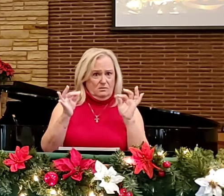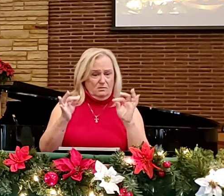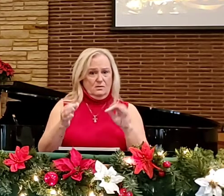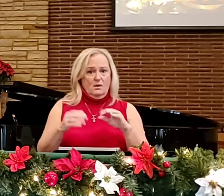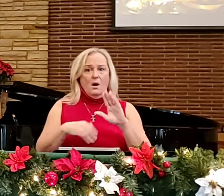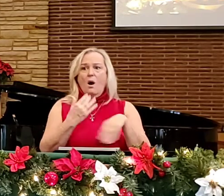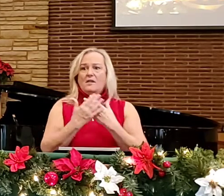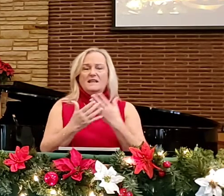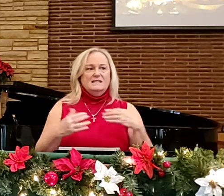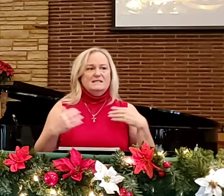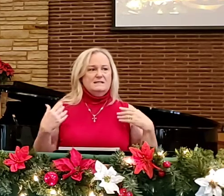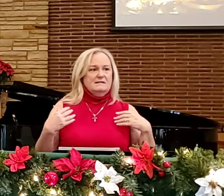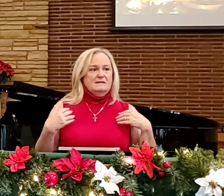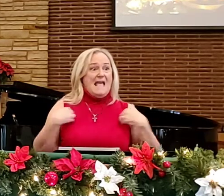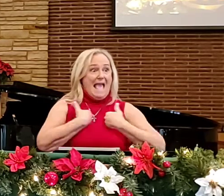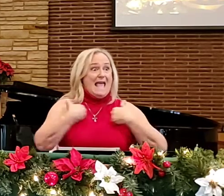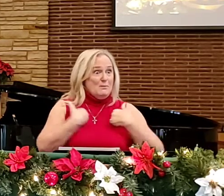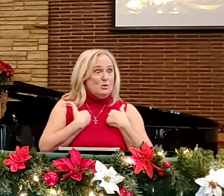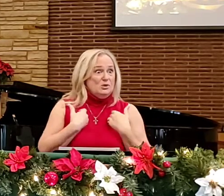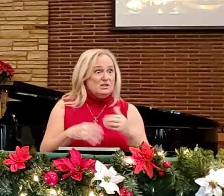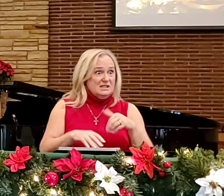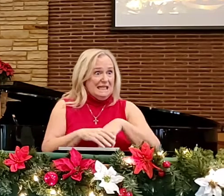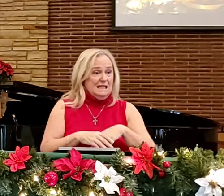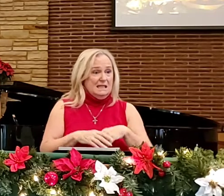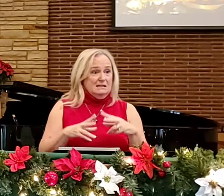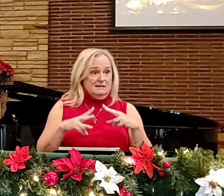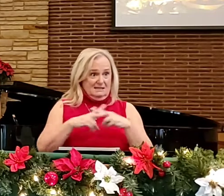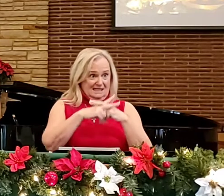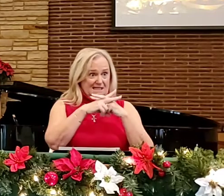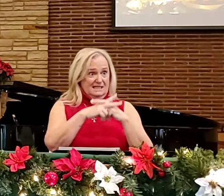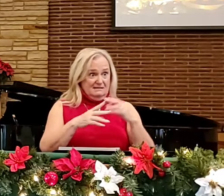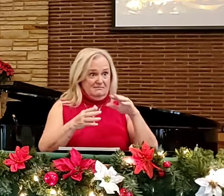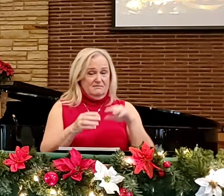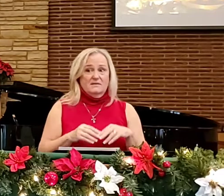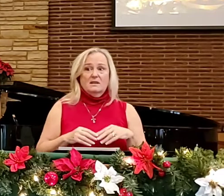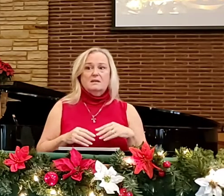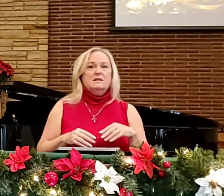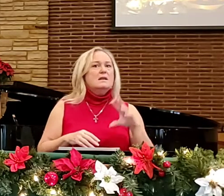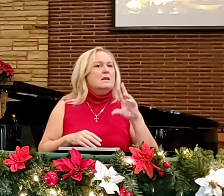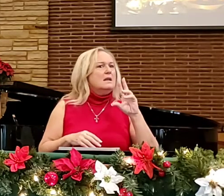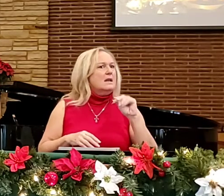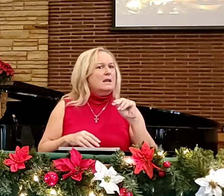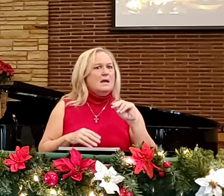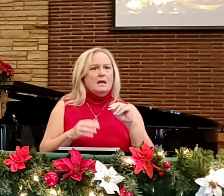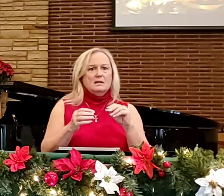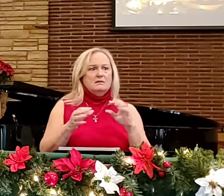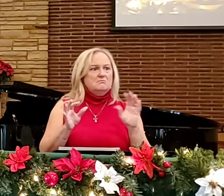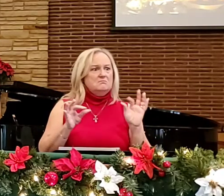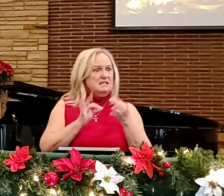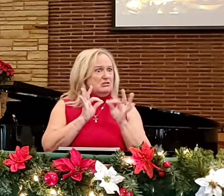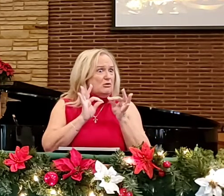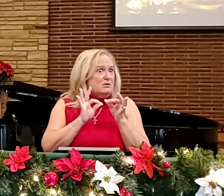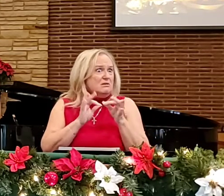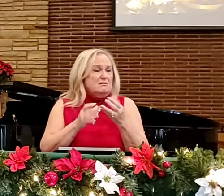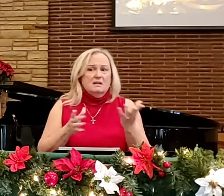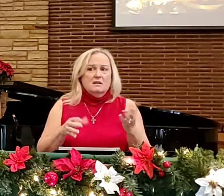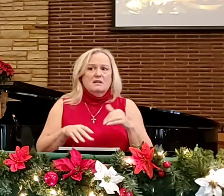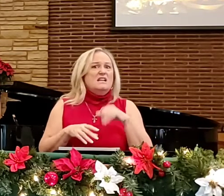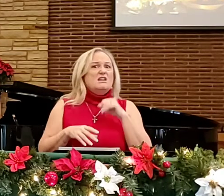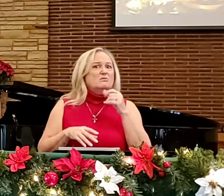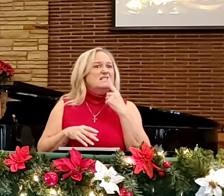that all these animals that we have in our nativity scenes, there's none of that in the scriptures. They